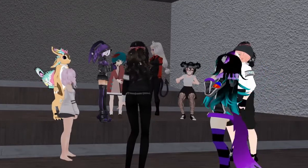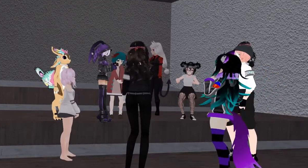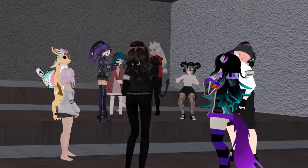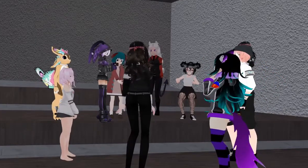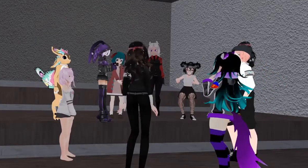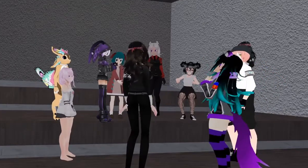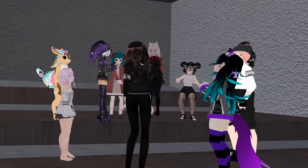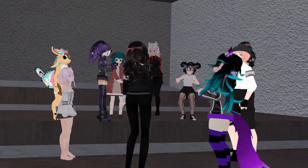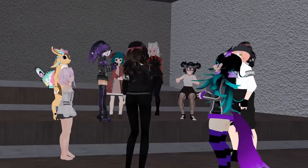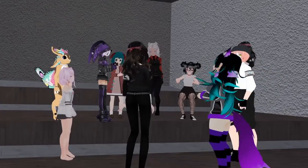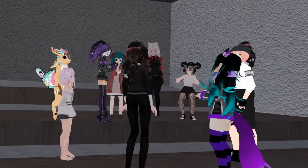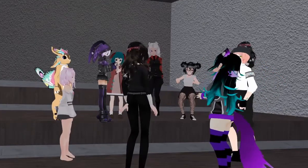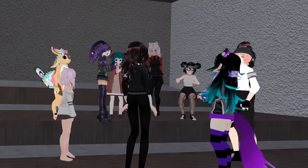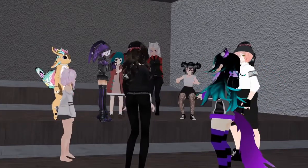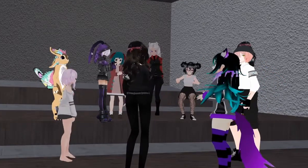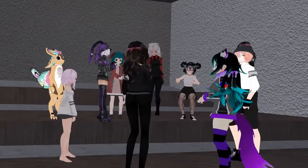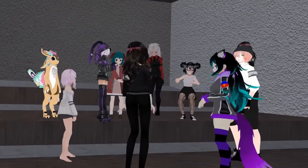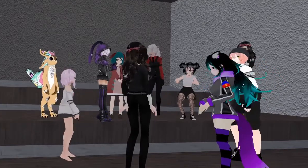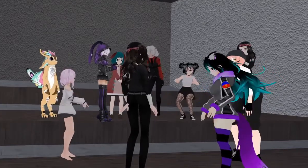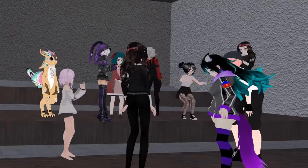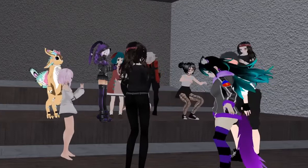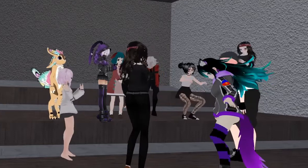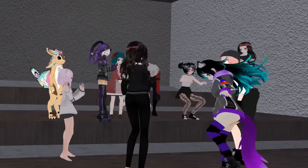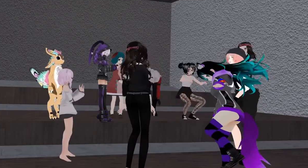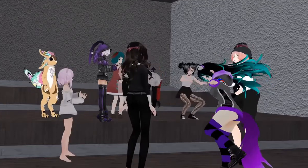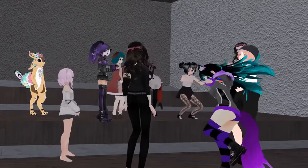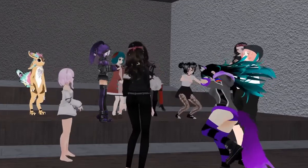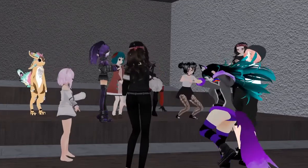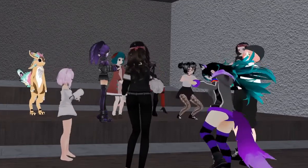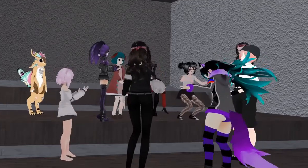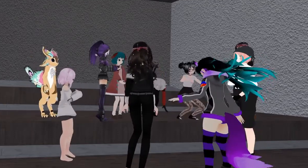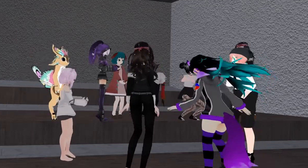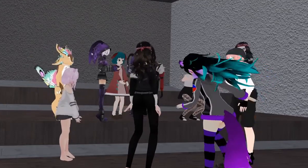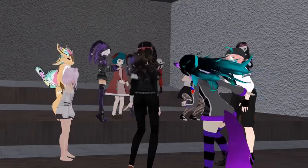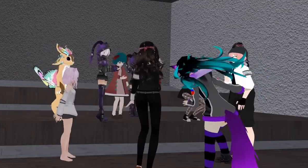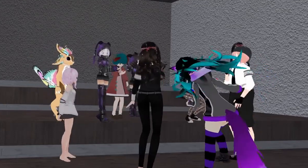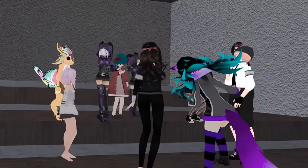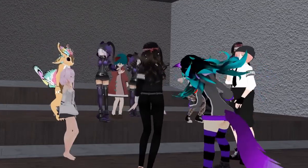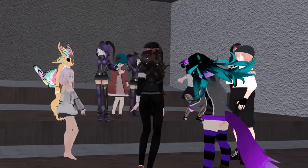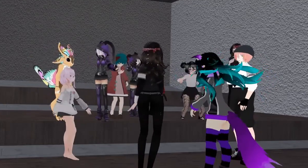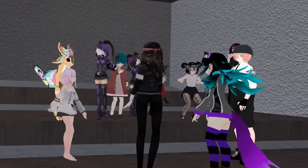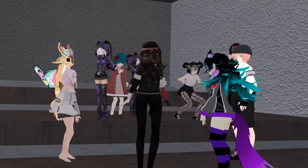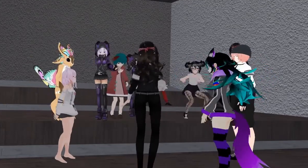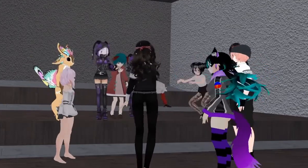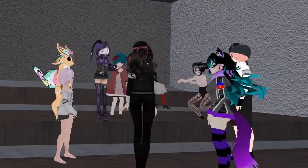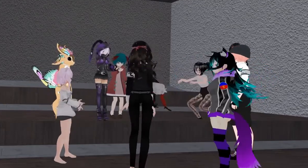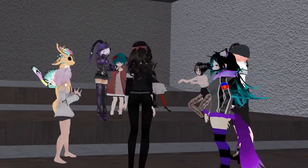got full body, should just lay on the floor, like face first. Is this where we just use wanderers to pick? Just do it